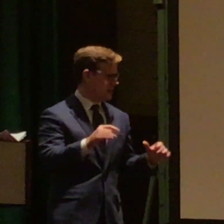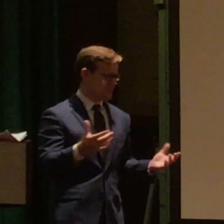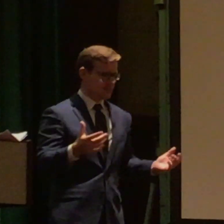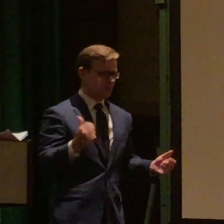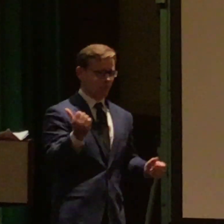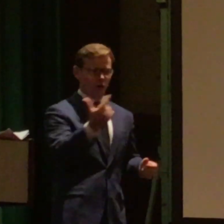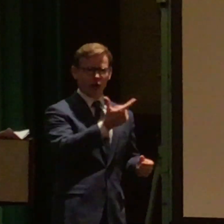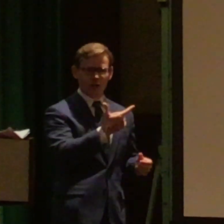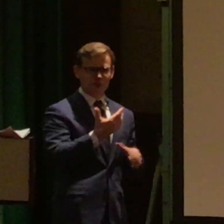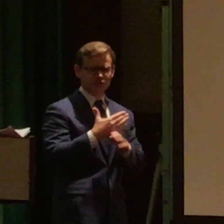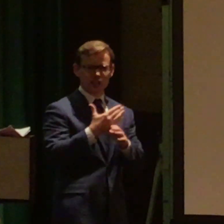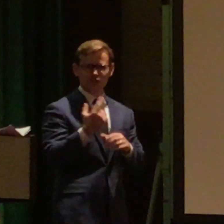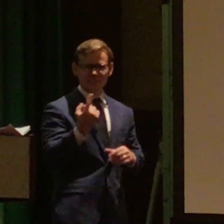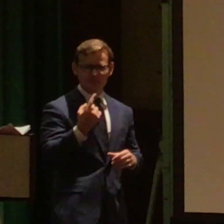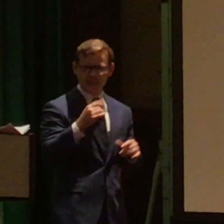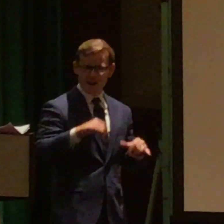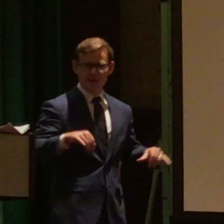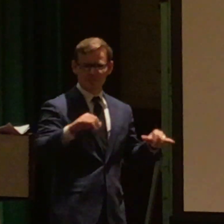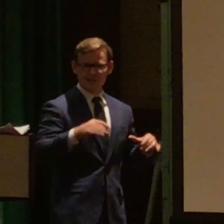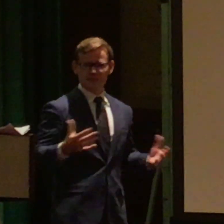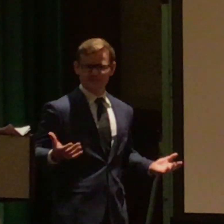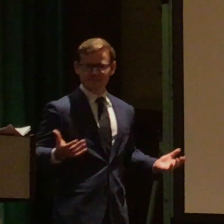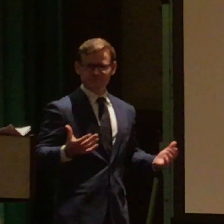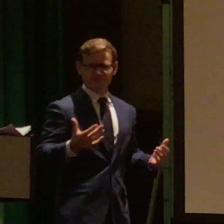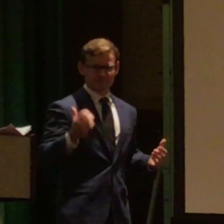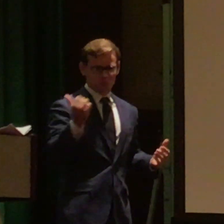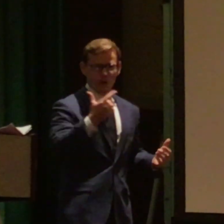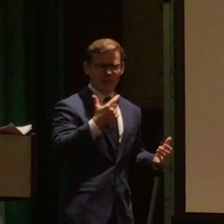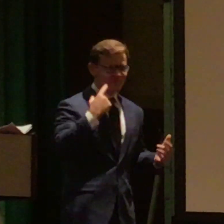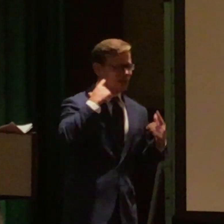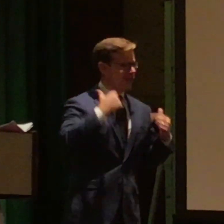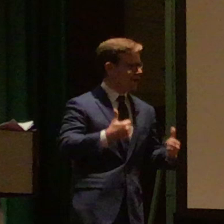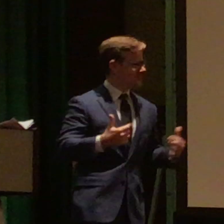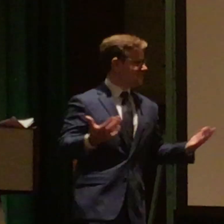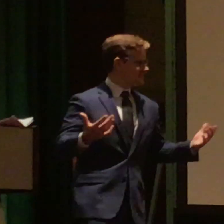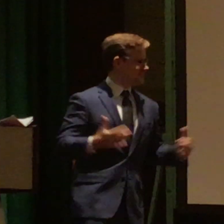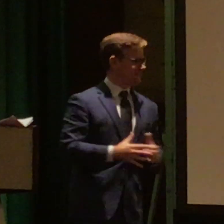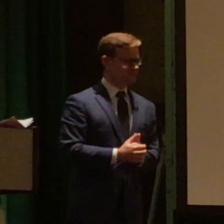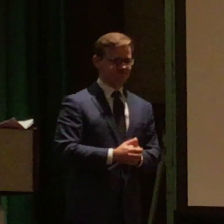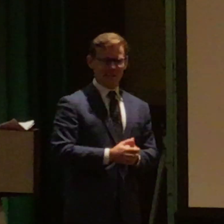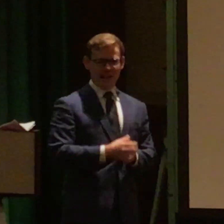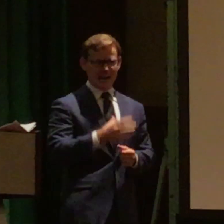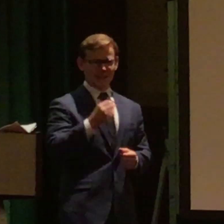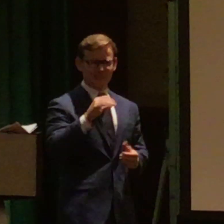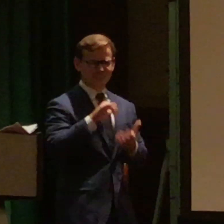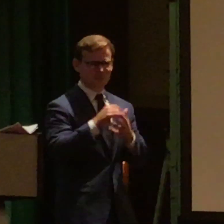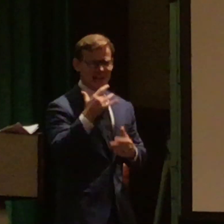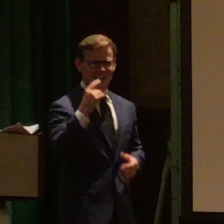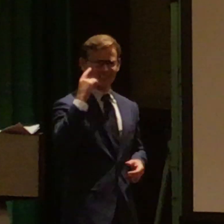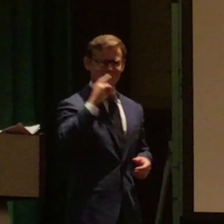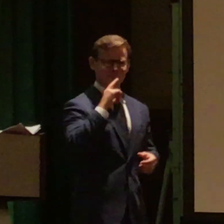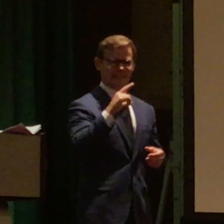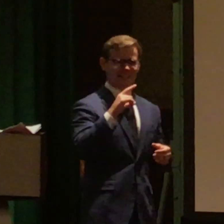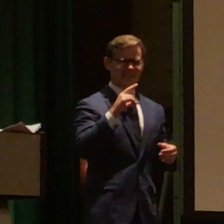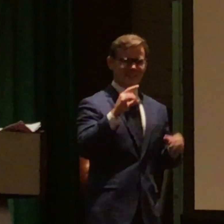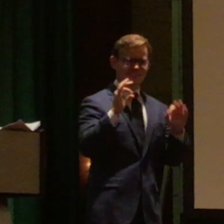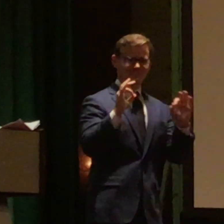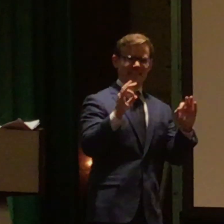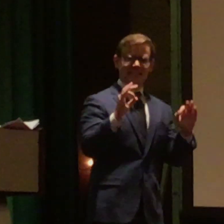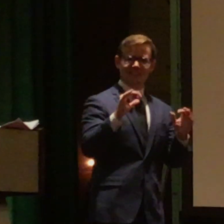I know that each one of you have your own stories to share, and we have some things in common, and that's hearing loss.